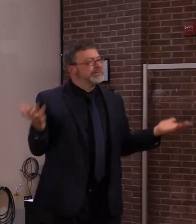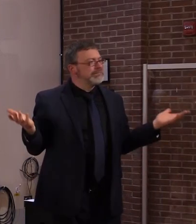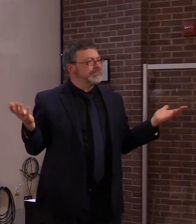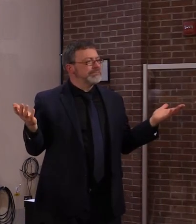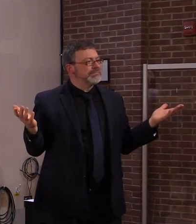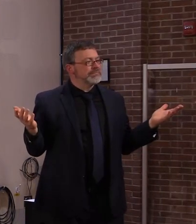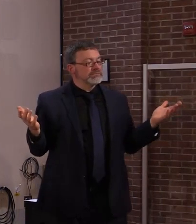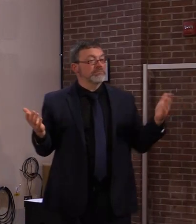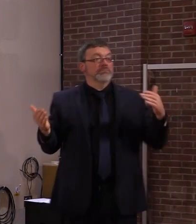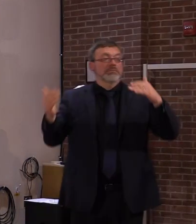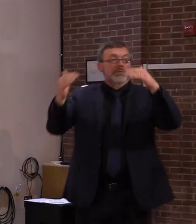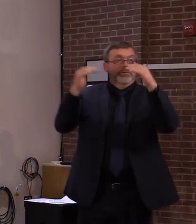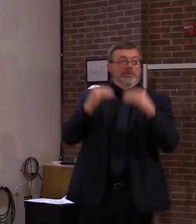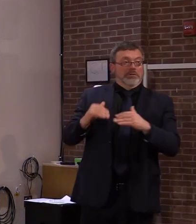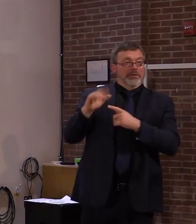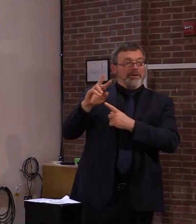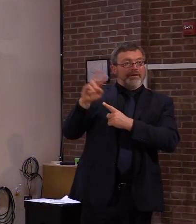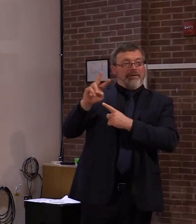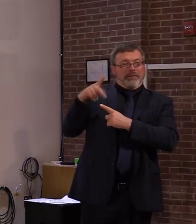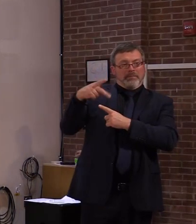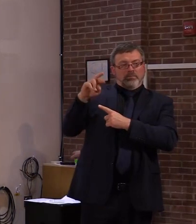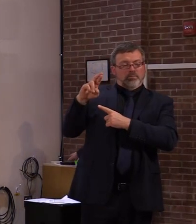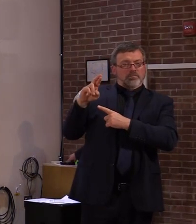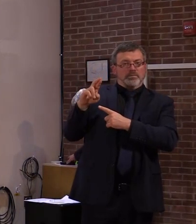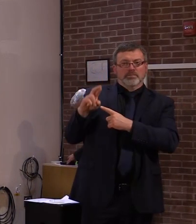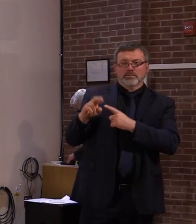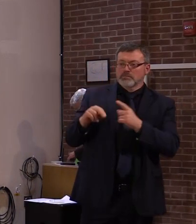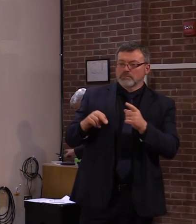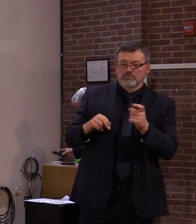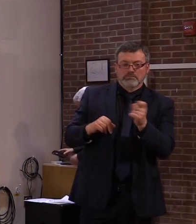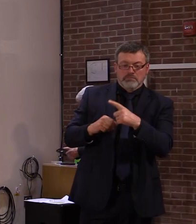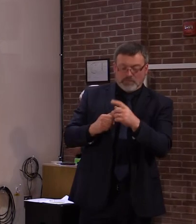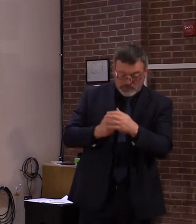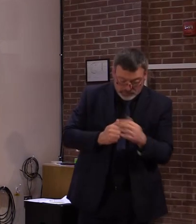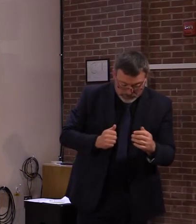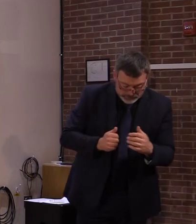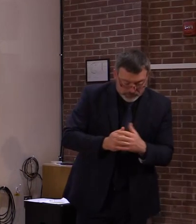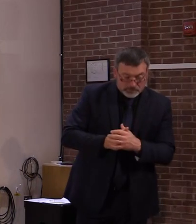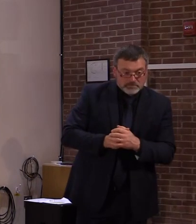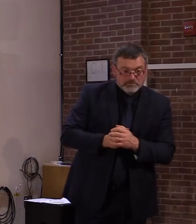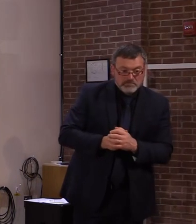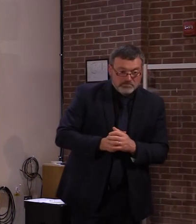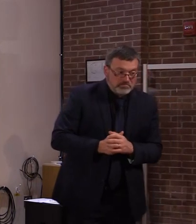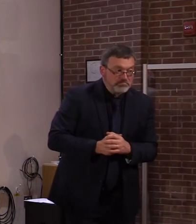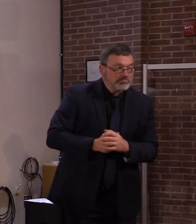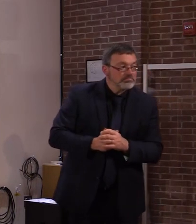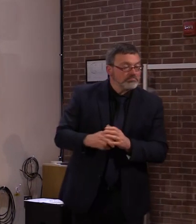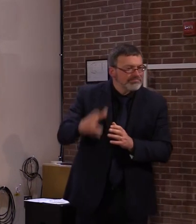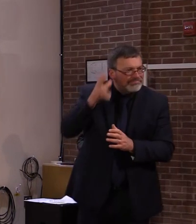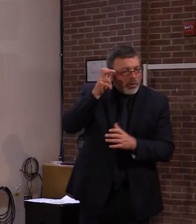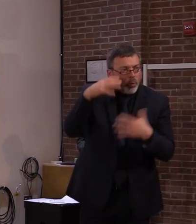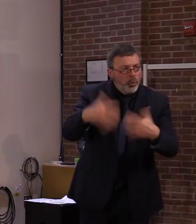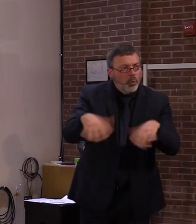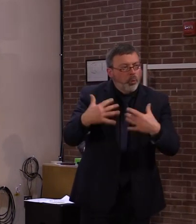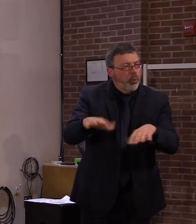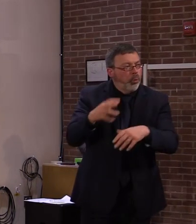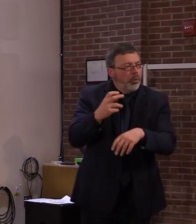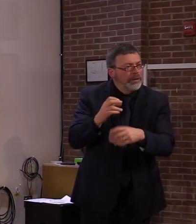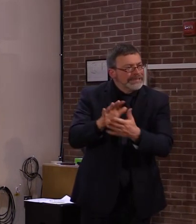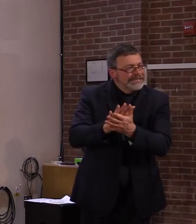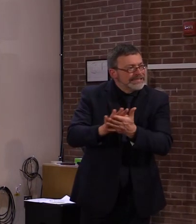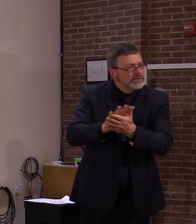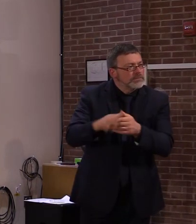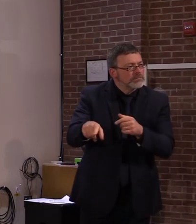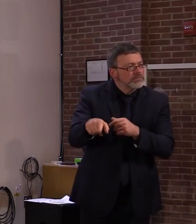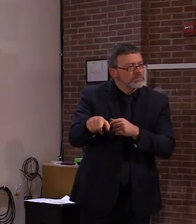Peter Hirschfeld, VPR. Thank you, Grusin. Secretary Smith, I'm wondering how many beds you're going to have at the ready when adverse